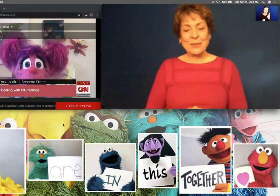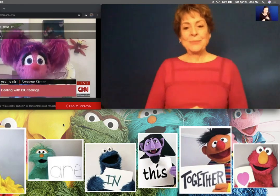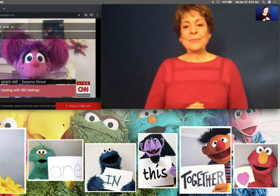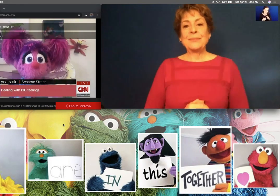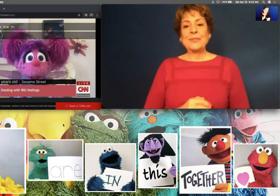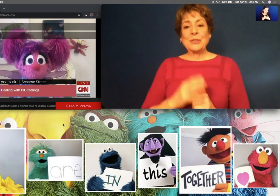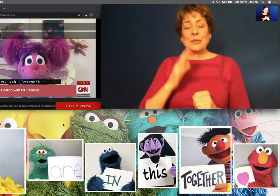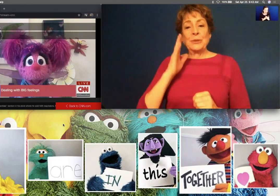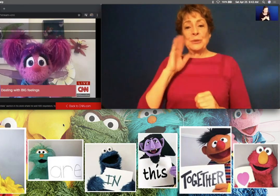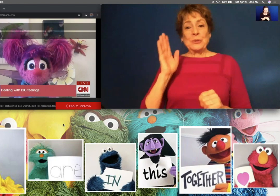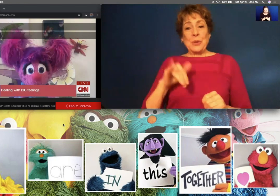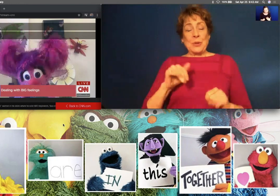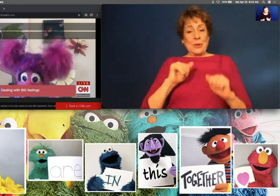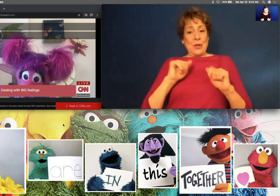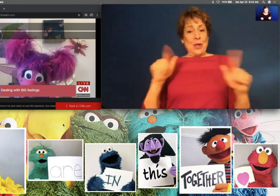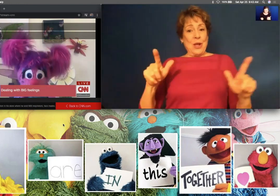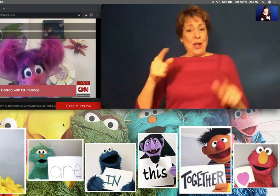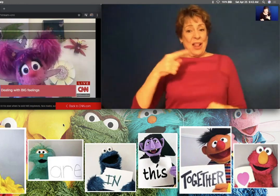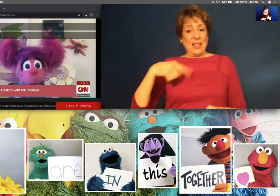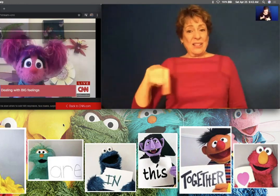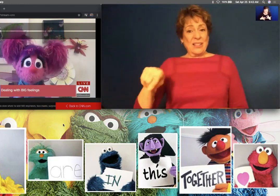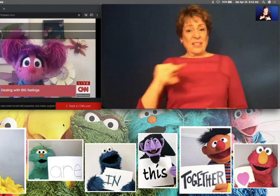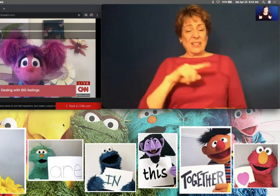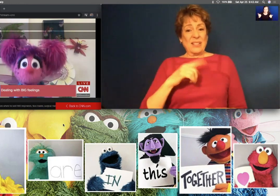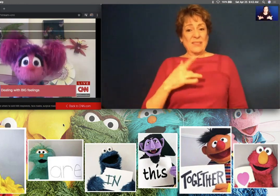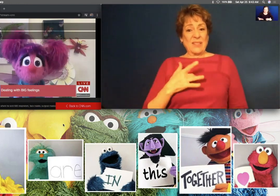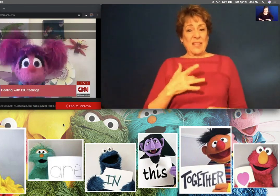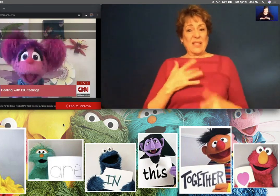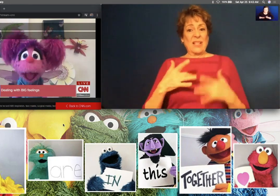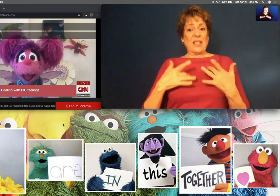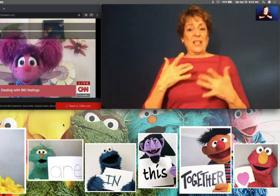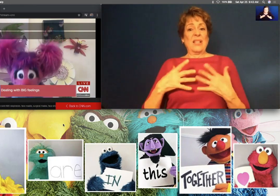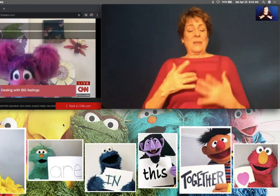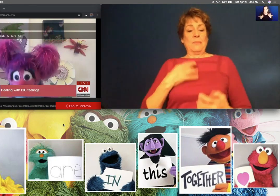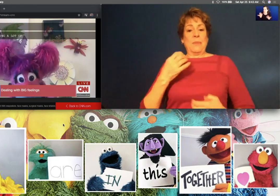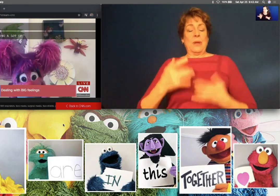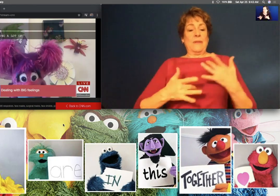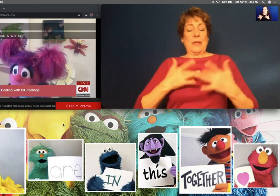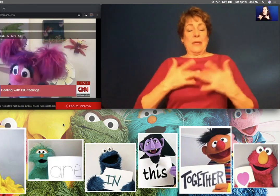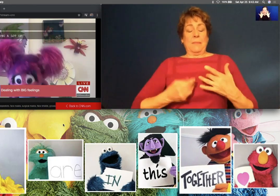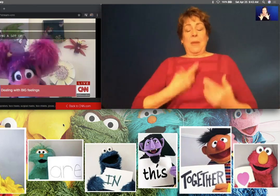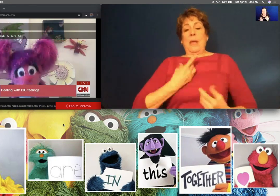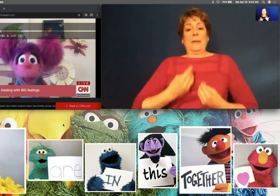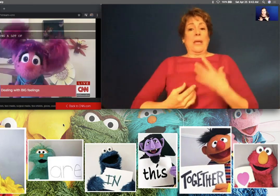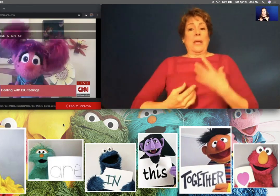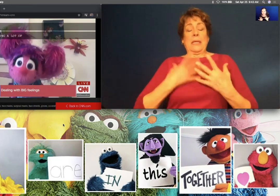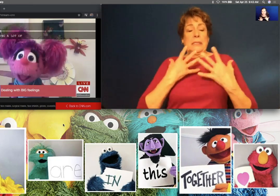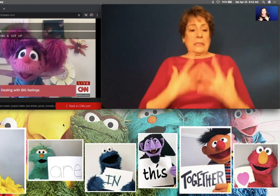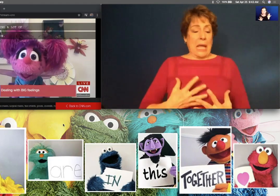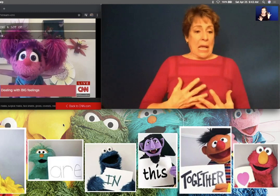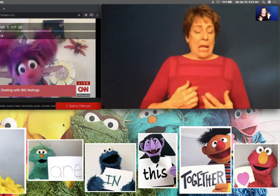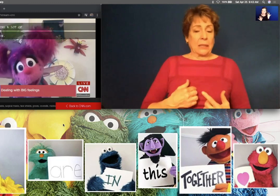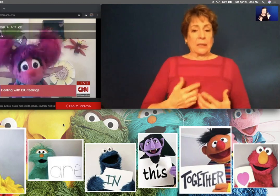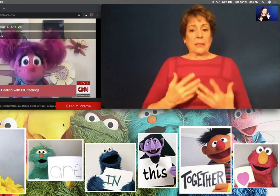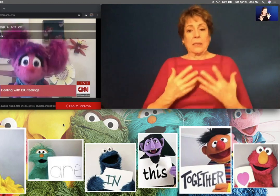Hi, Erica. Hi, everybody. I know we're all having a lot of big feelings right